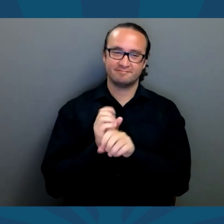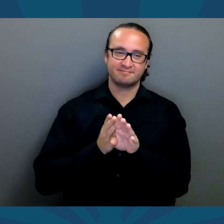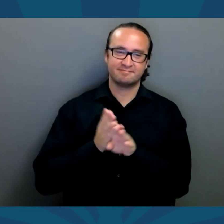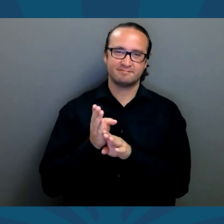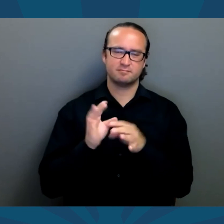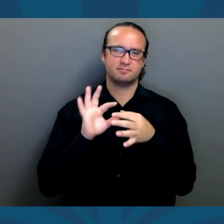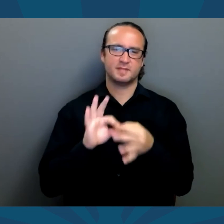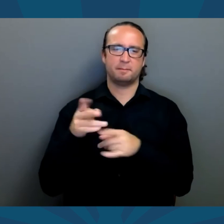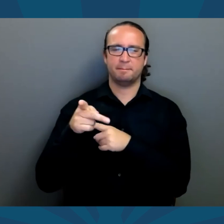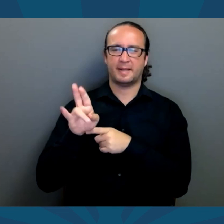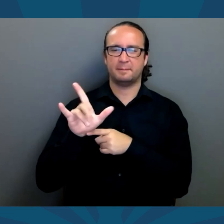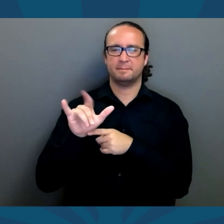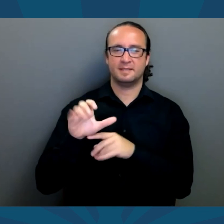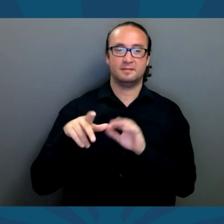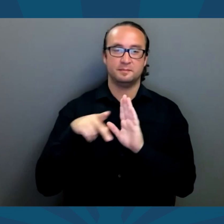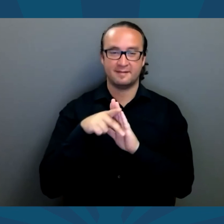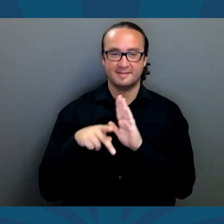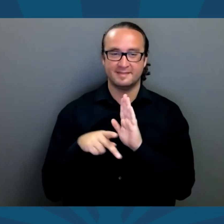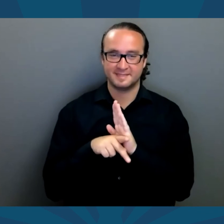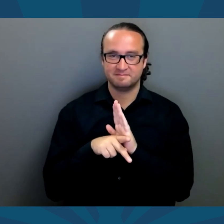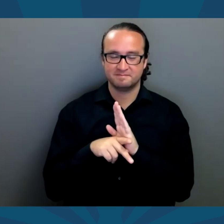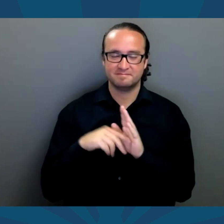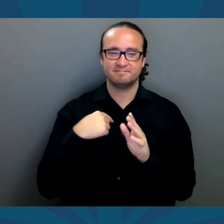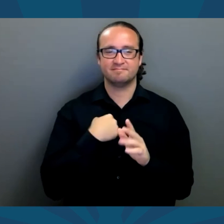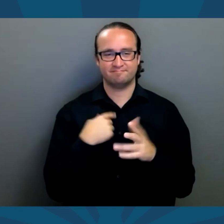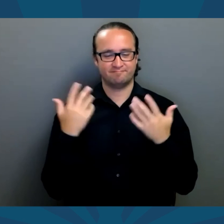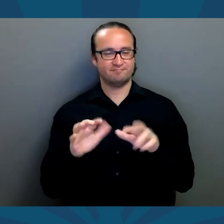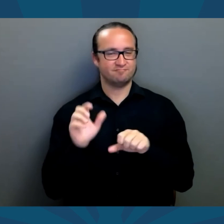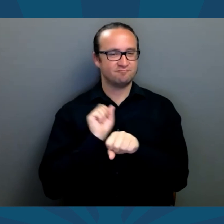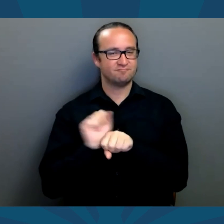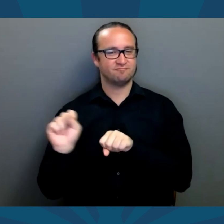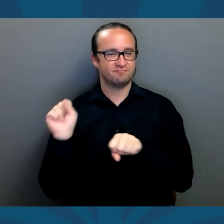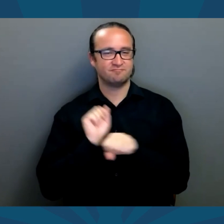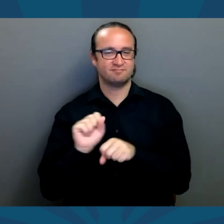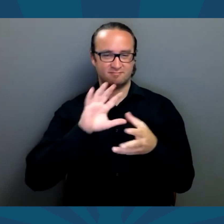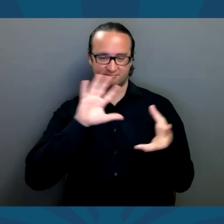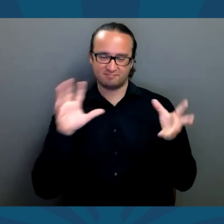I've spent my entire career in public policy.